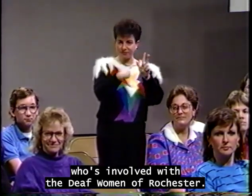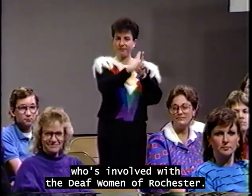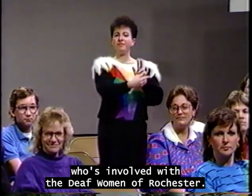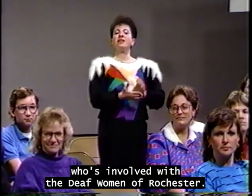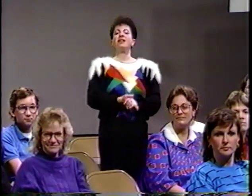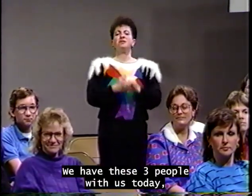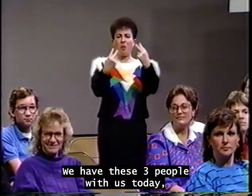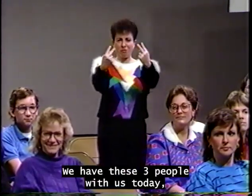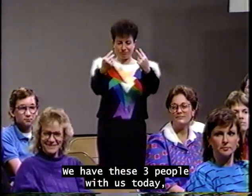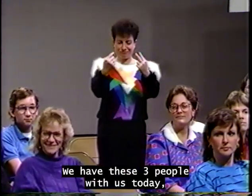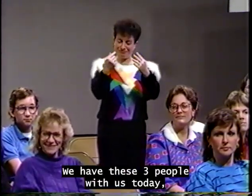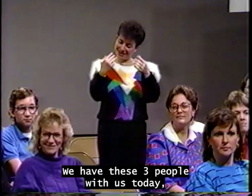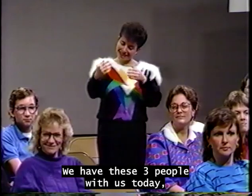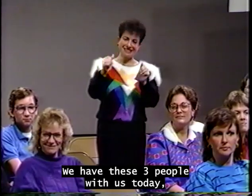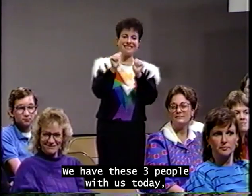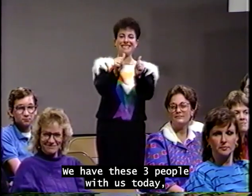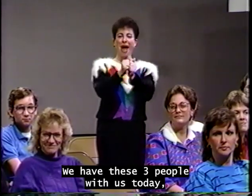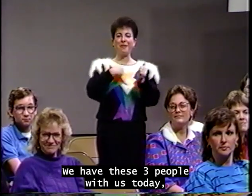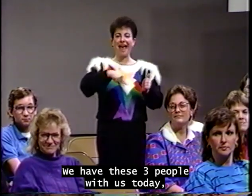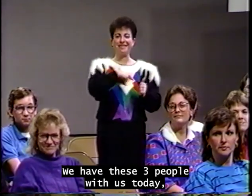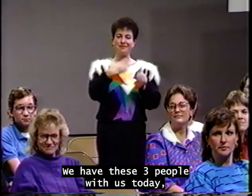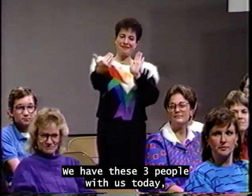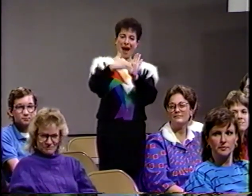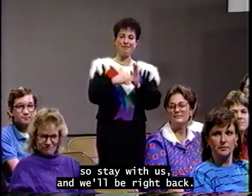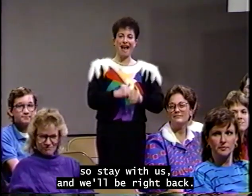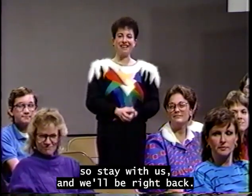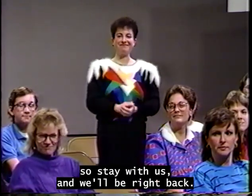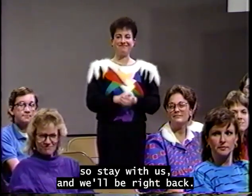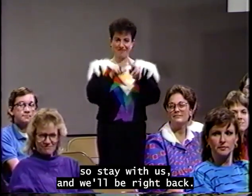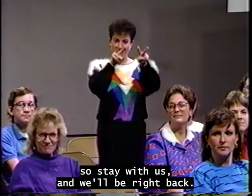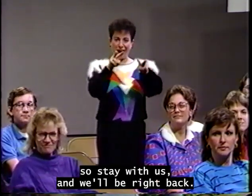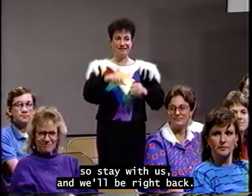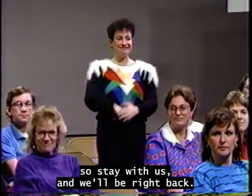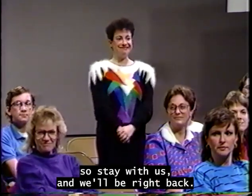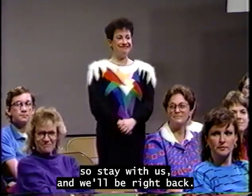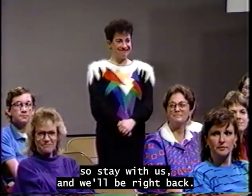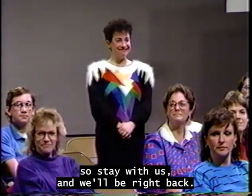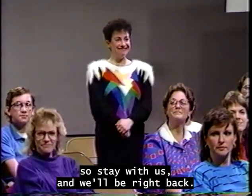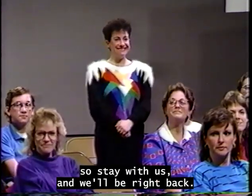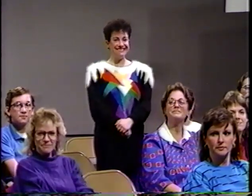Rochester. We have these three people with us today, so stay with us and we'll be right back.